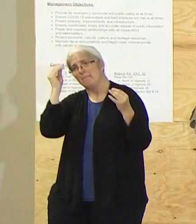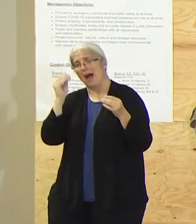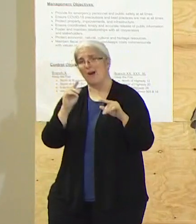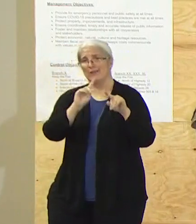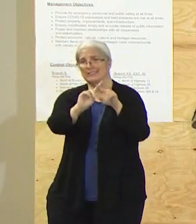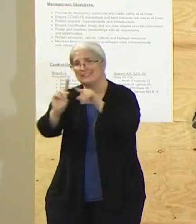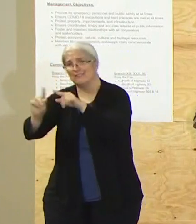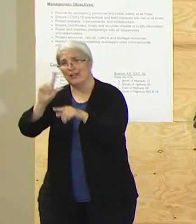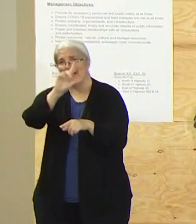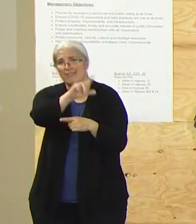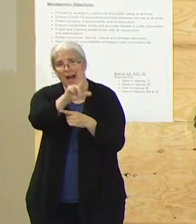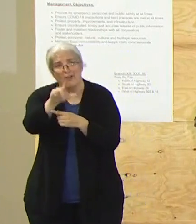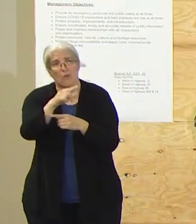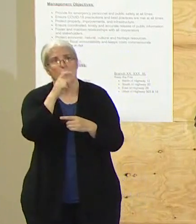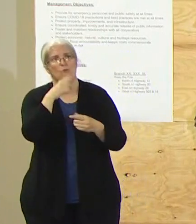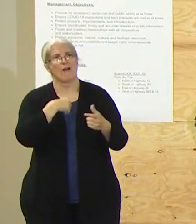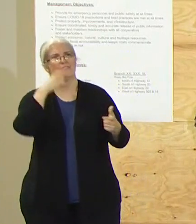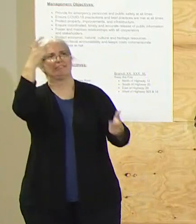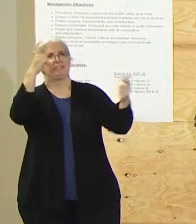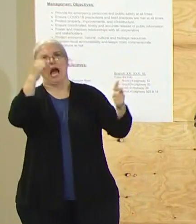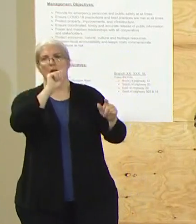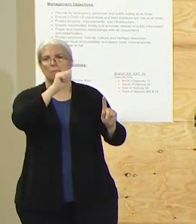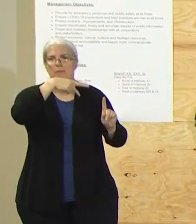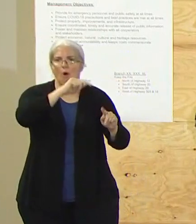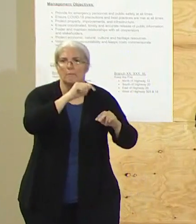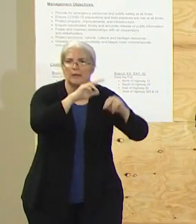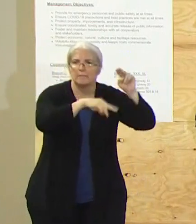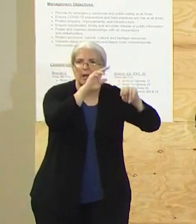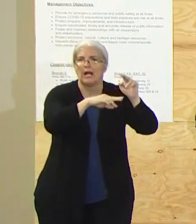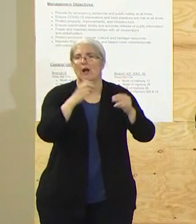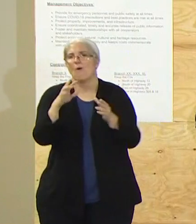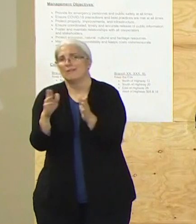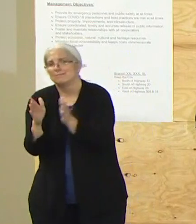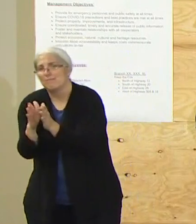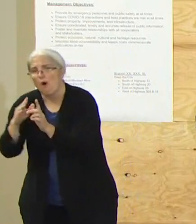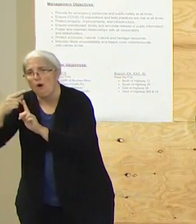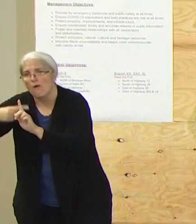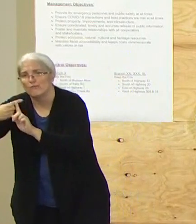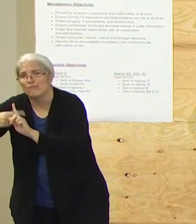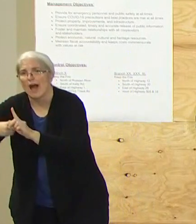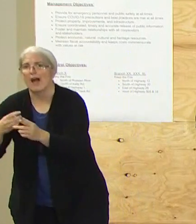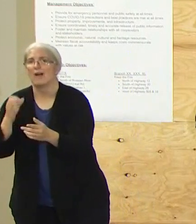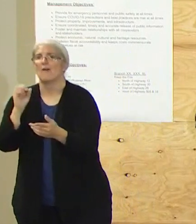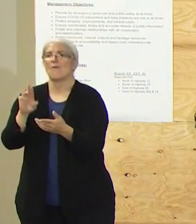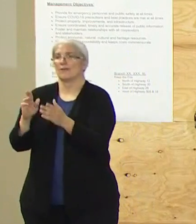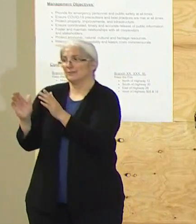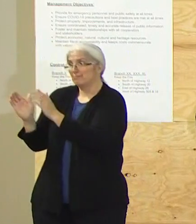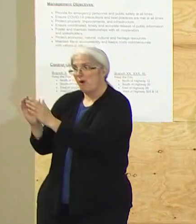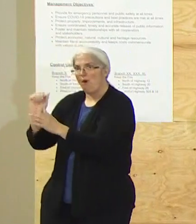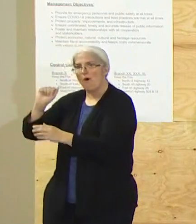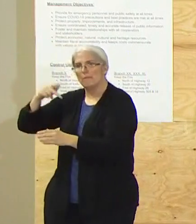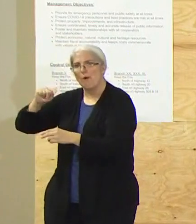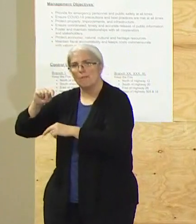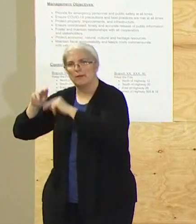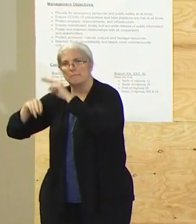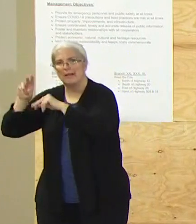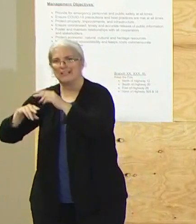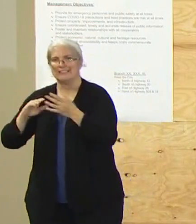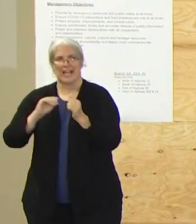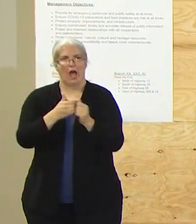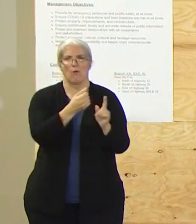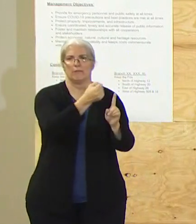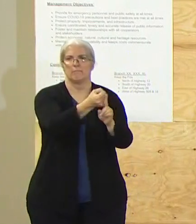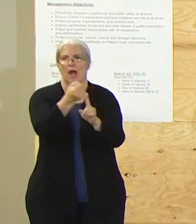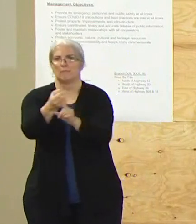owners, small apartment owners, advocates for tenants, and the like. We have term sheets, we have framework